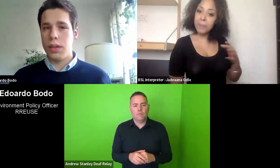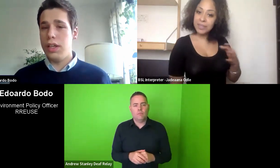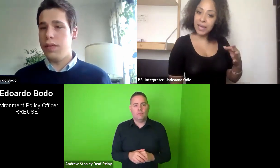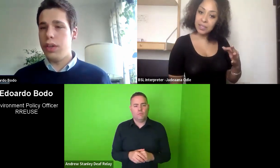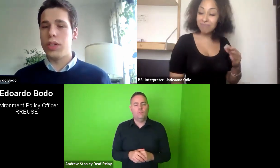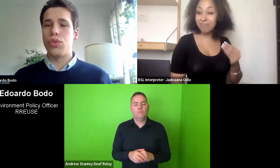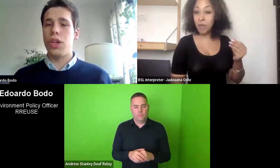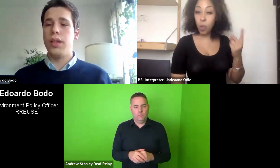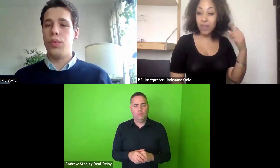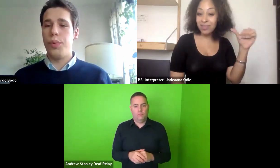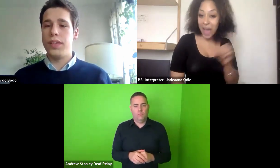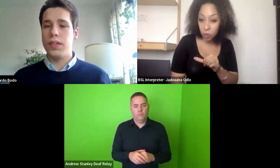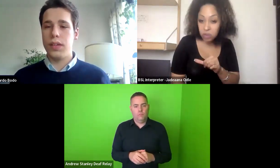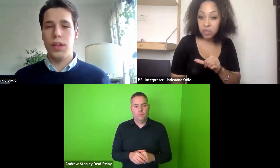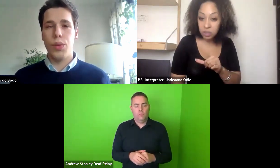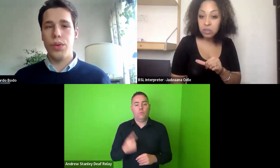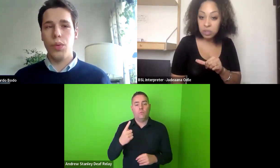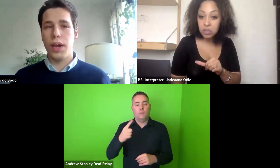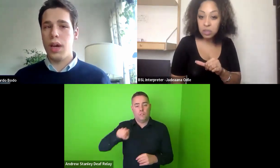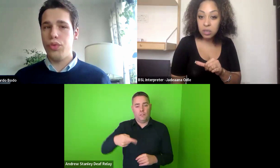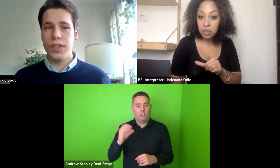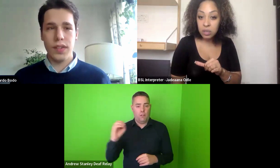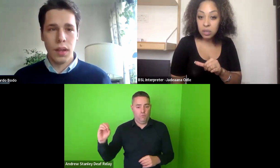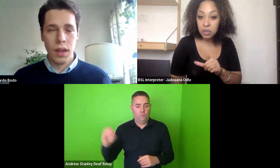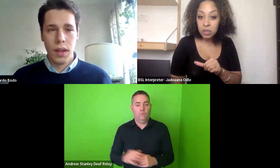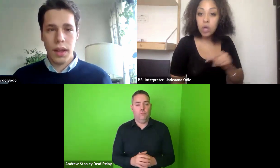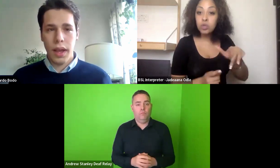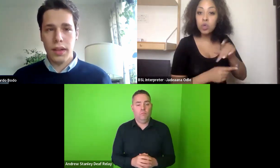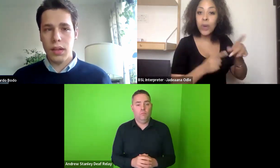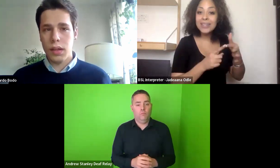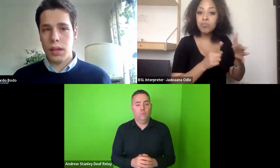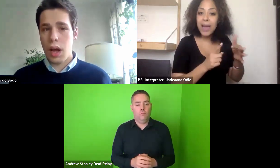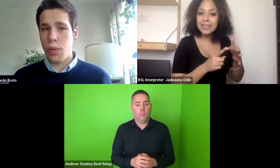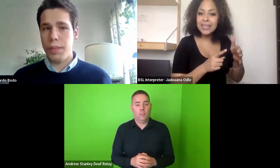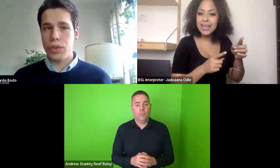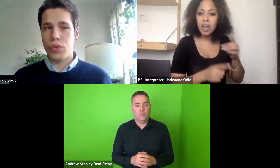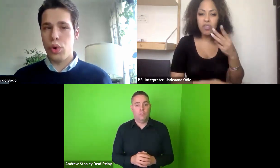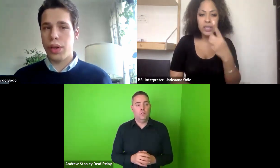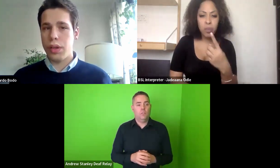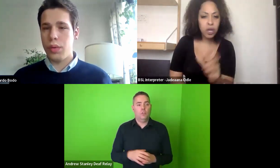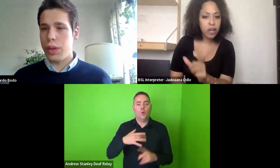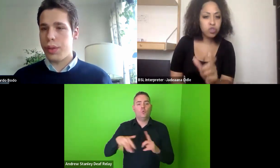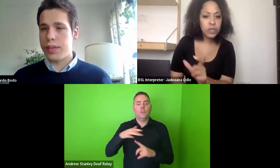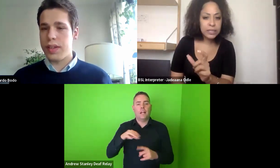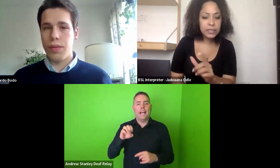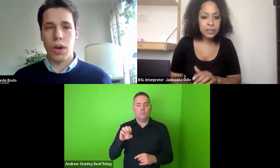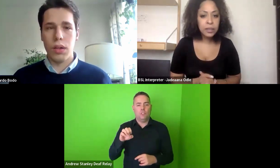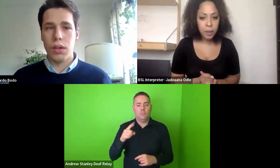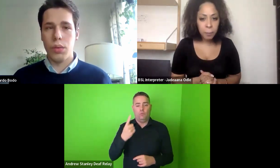1,000 individual social enterprises in 31 countries. And our members work